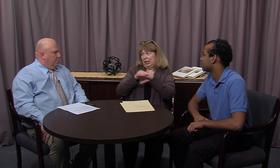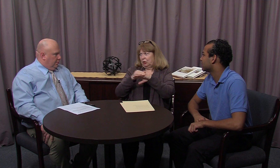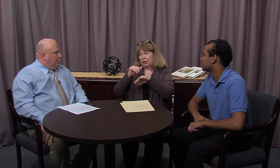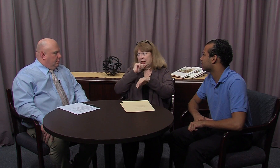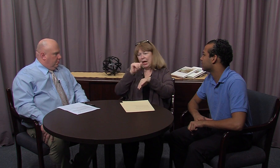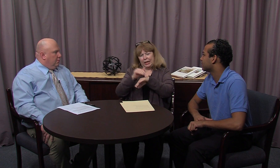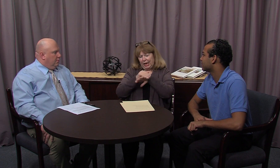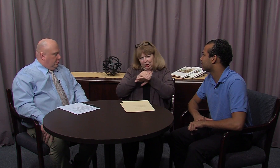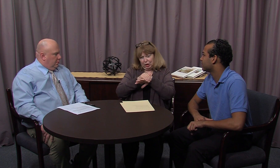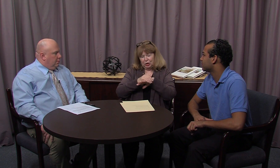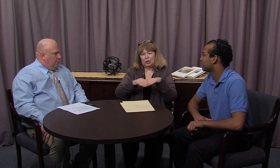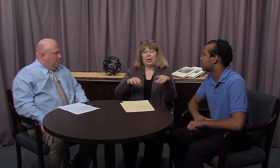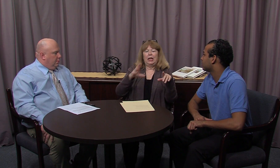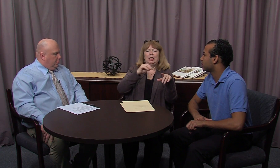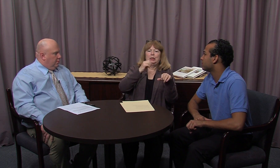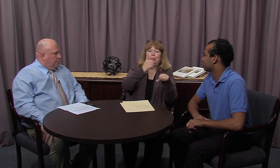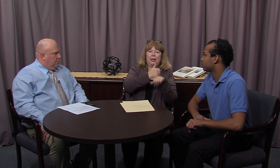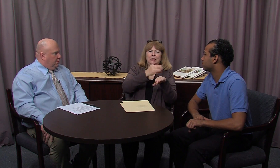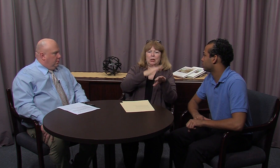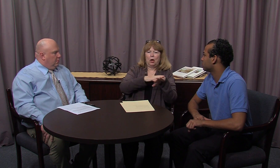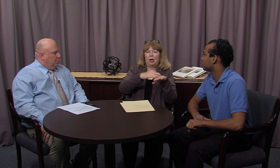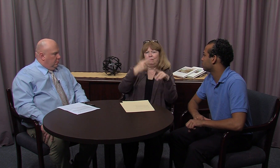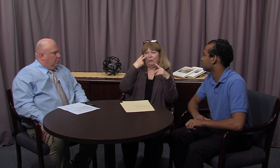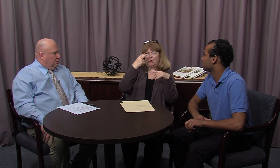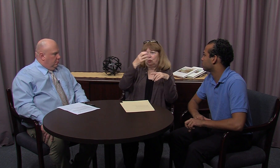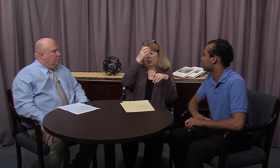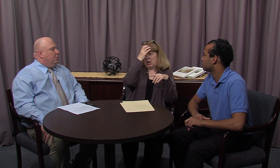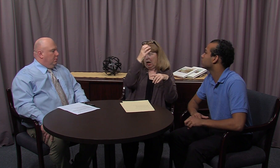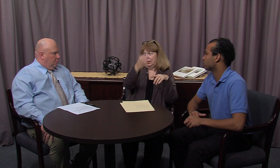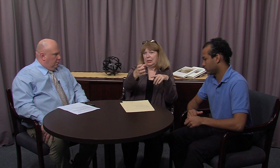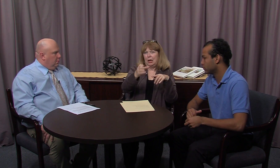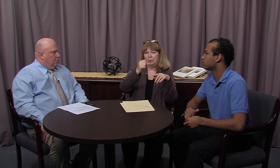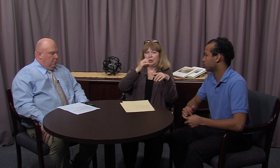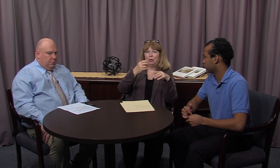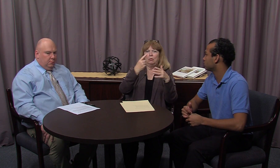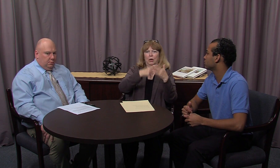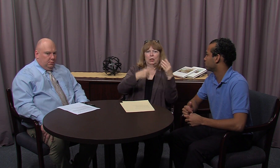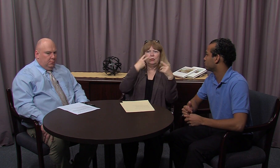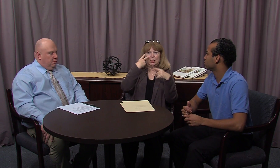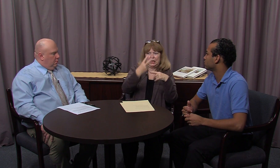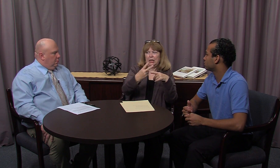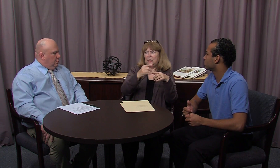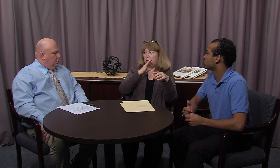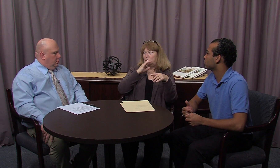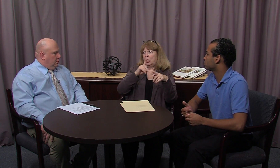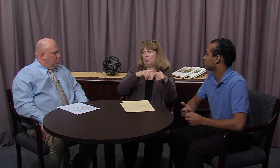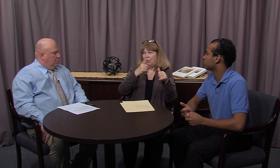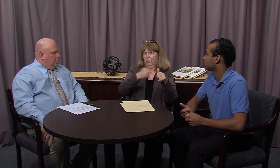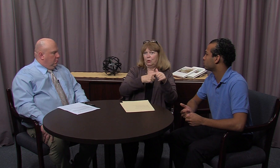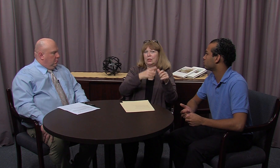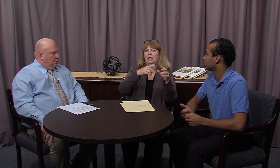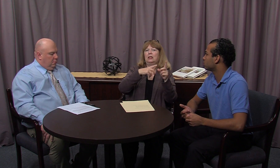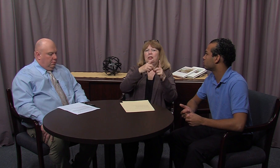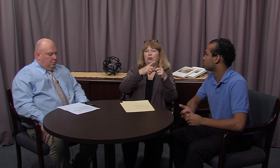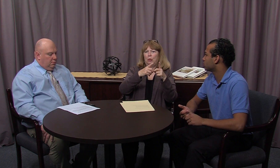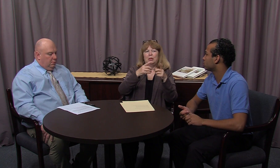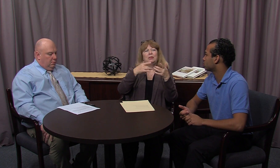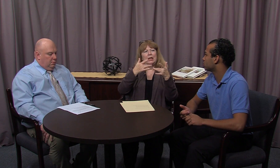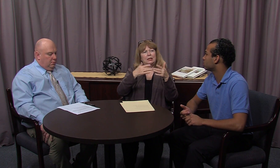English. It's not English, and it's based on visual concepts. So what you see is what you talk about first, and then the descriptives tend to